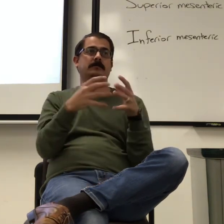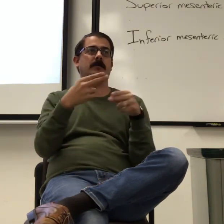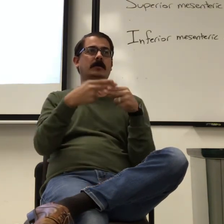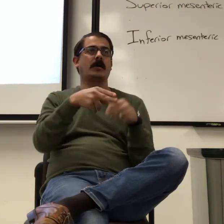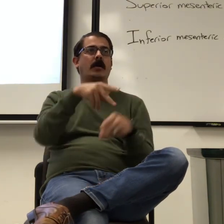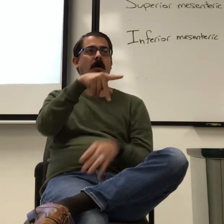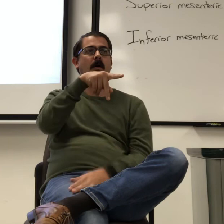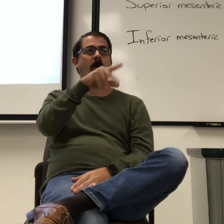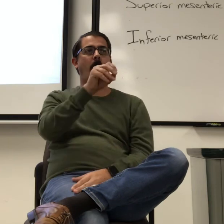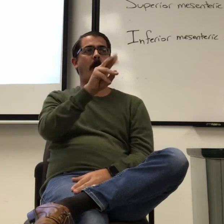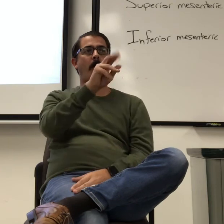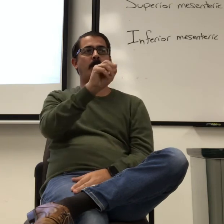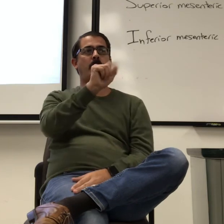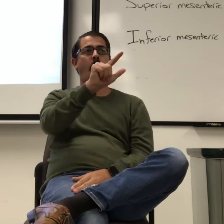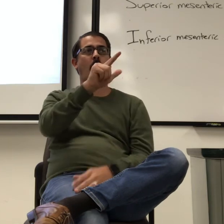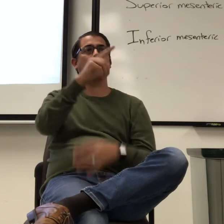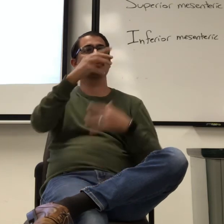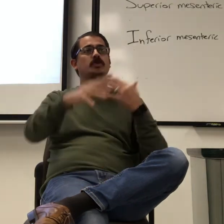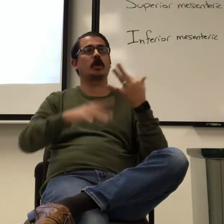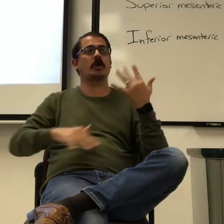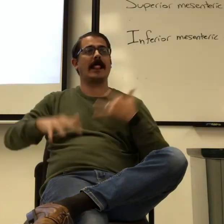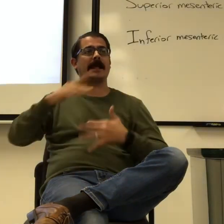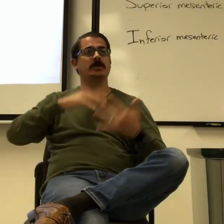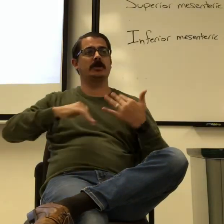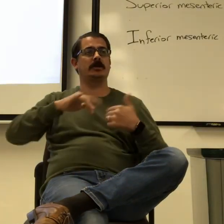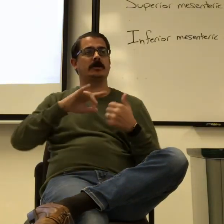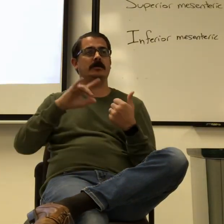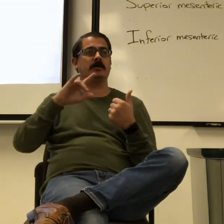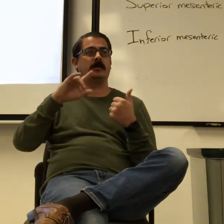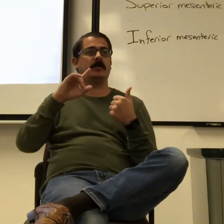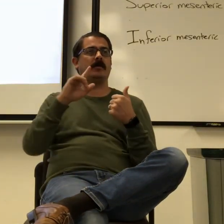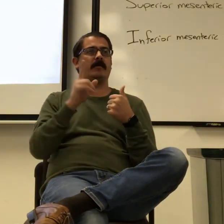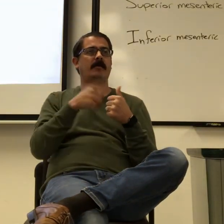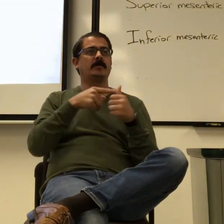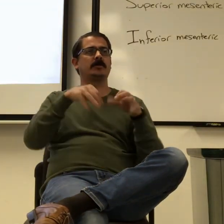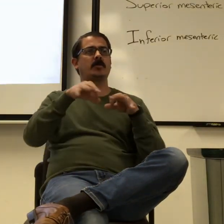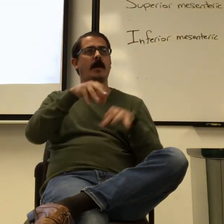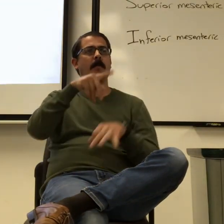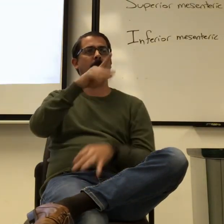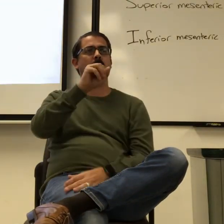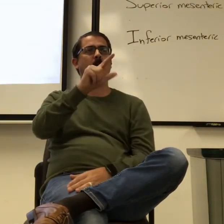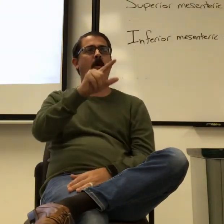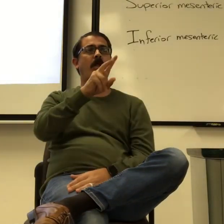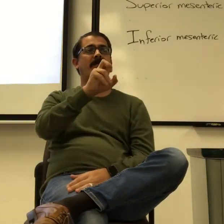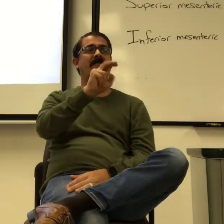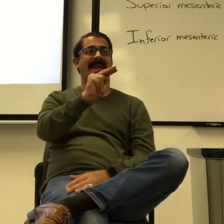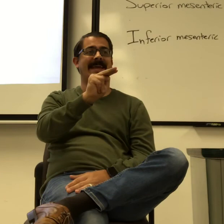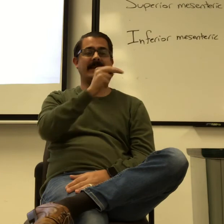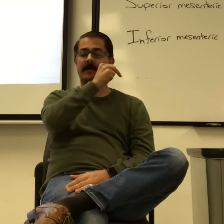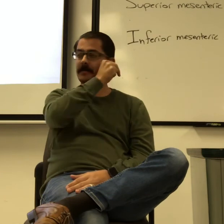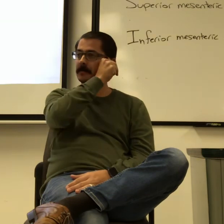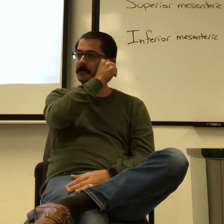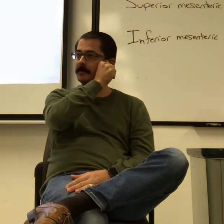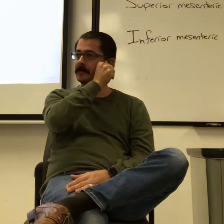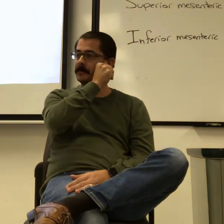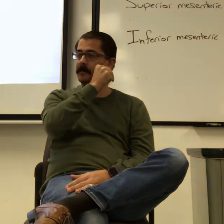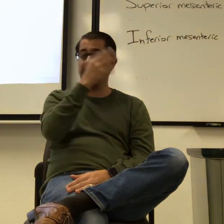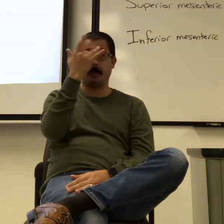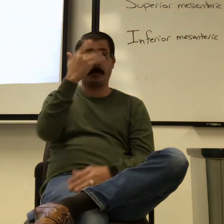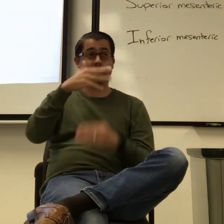portal circulation. And the term first pass is often used to describe the portal vein because